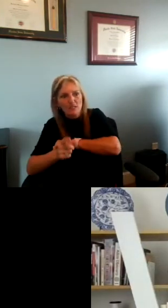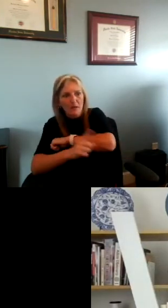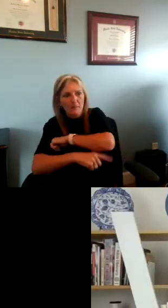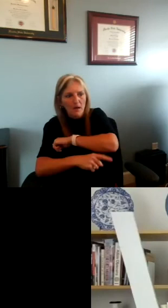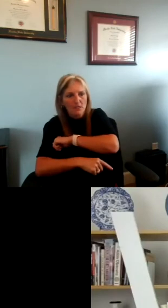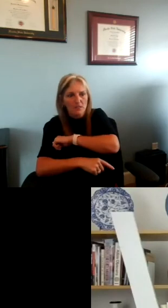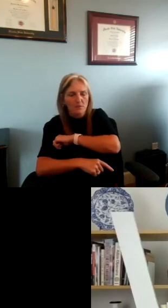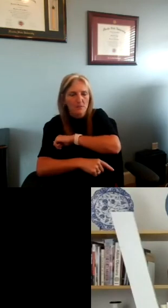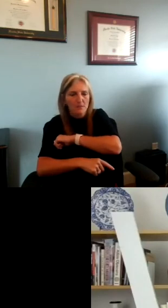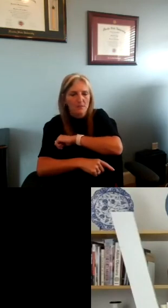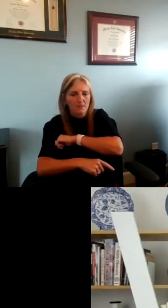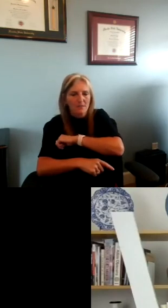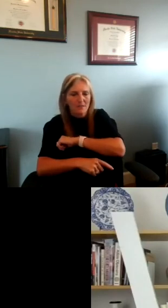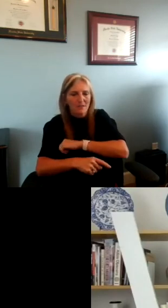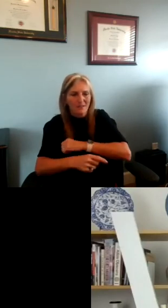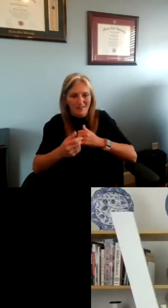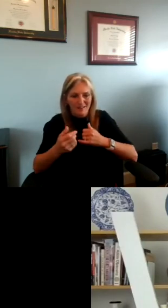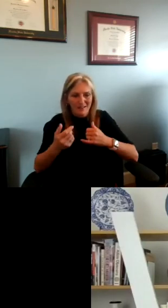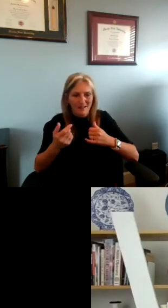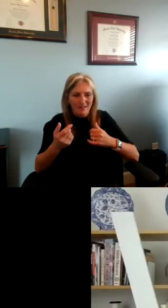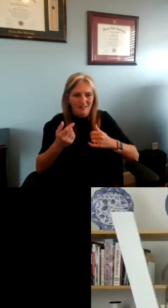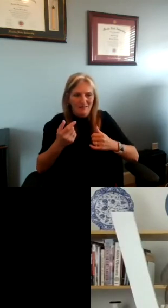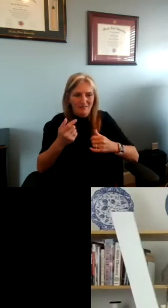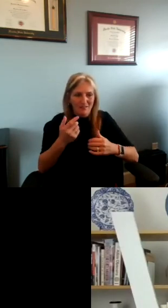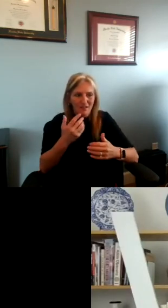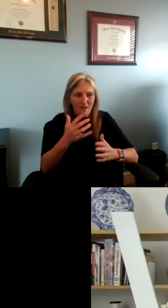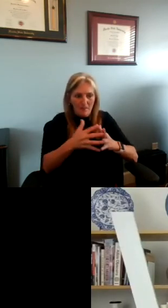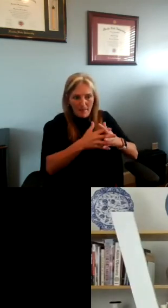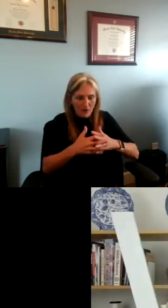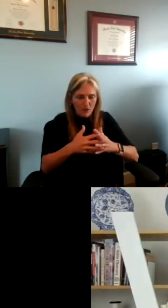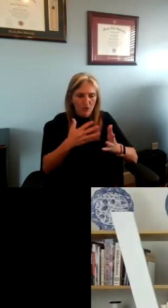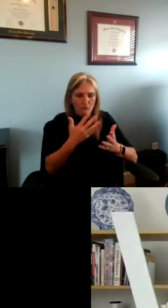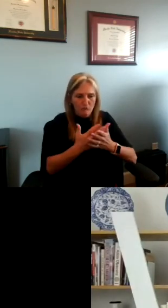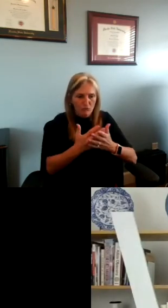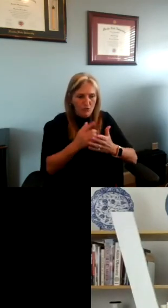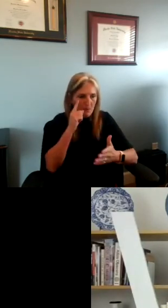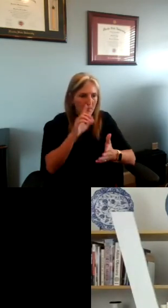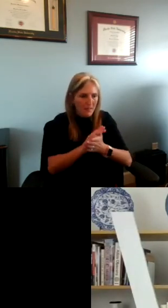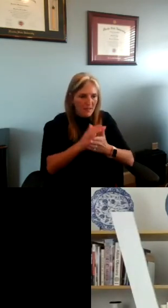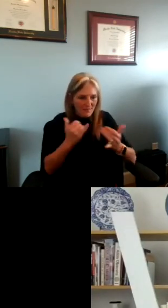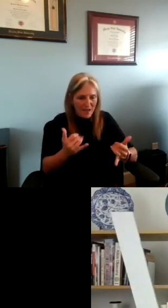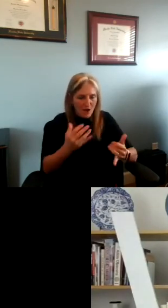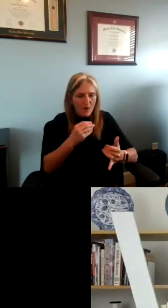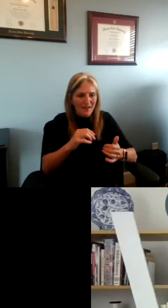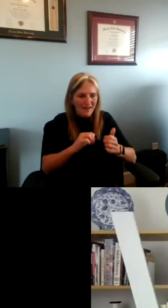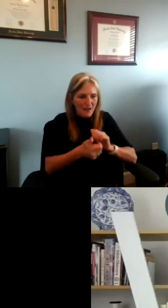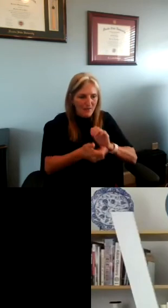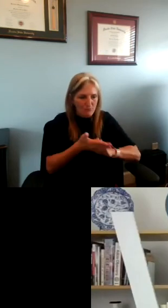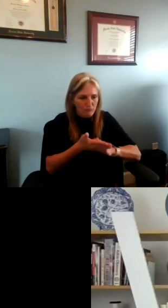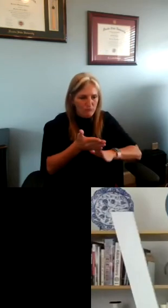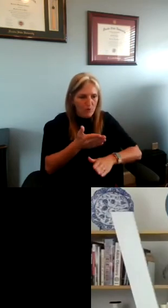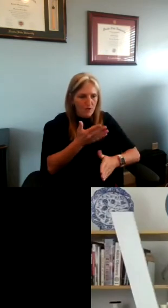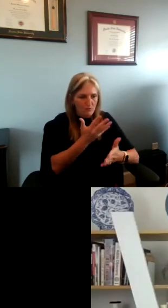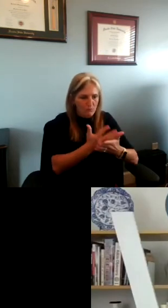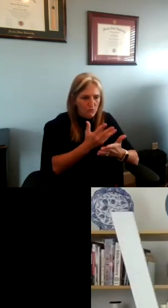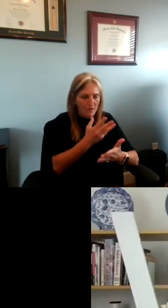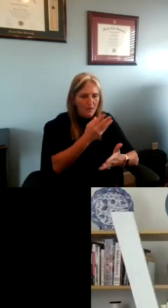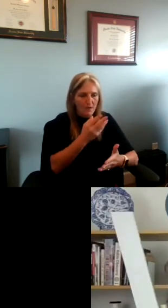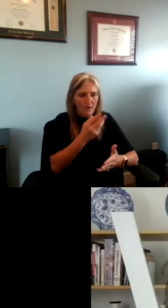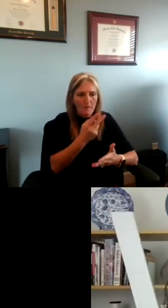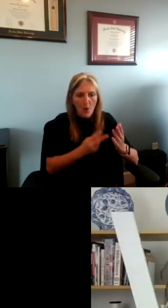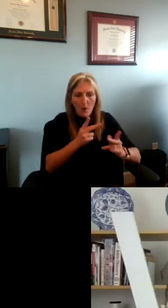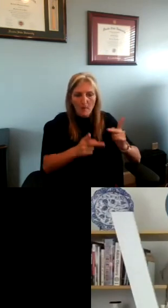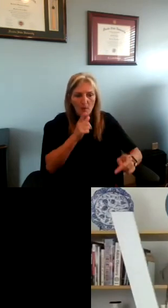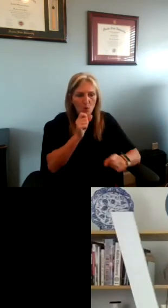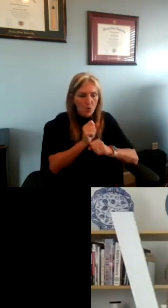in American corrections and in the way that institutions are run and conceived, both by the people who work there and the people